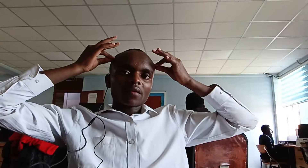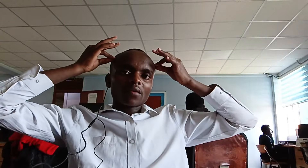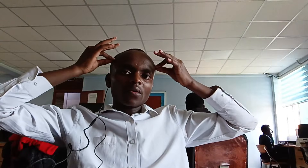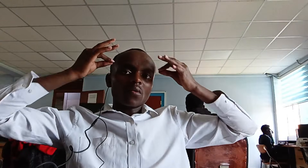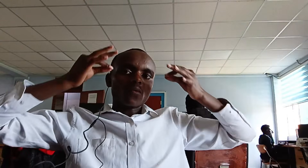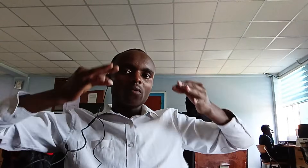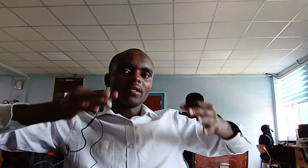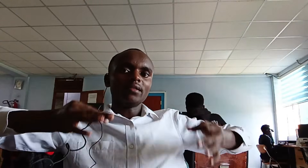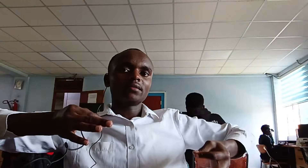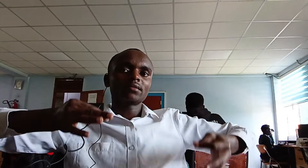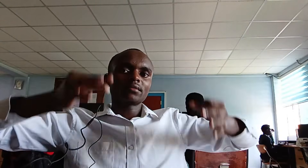wedding,